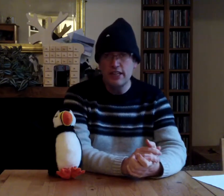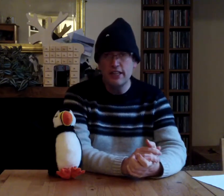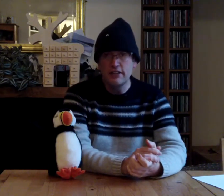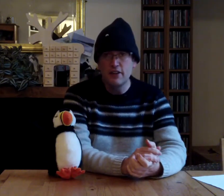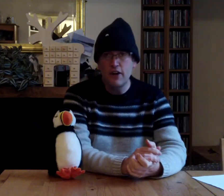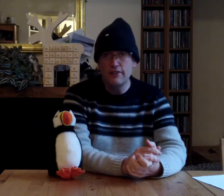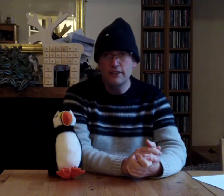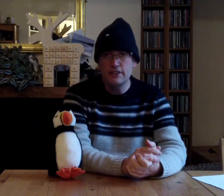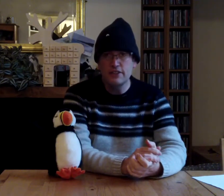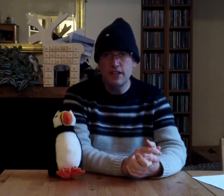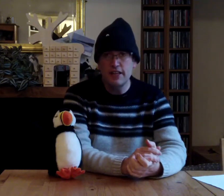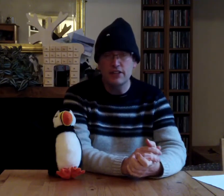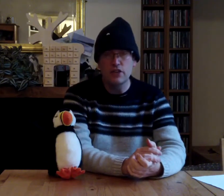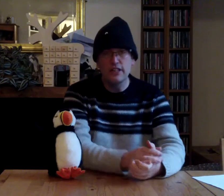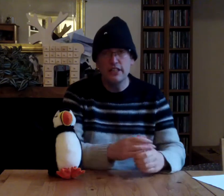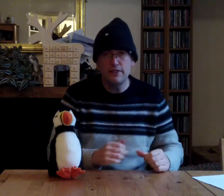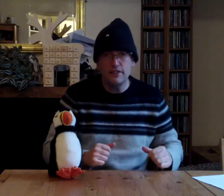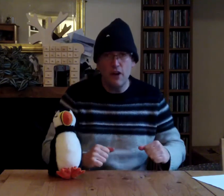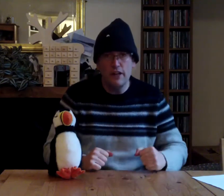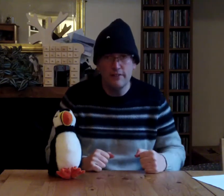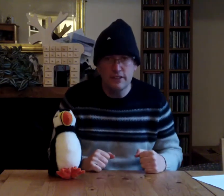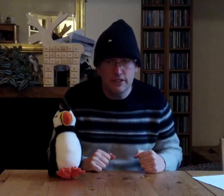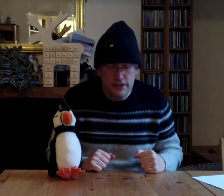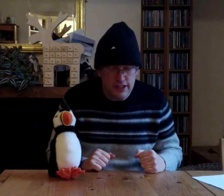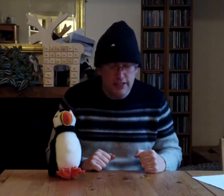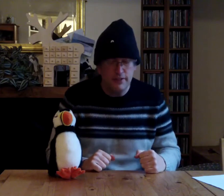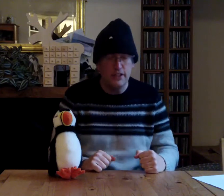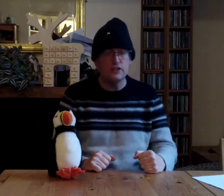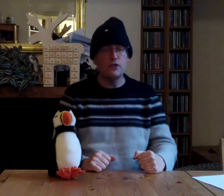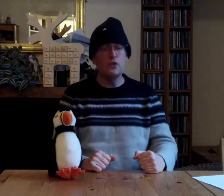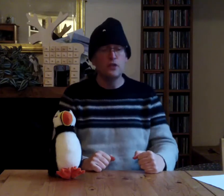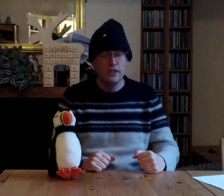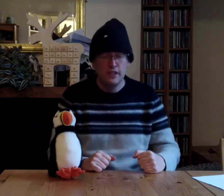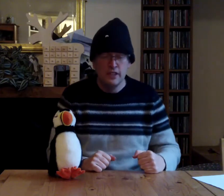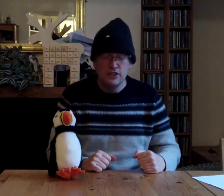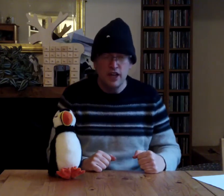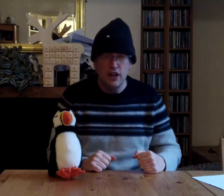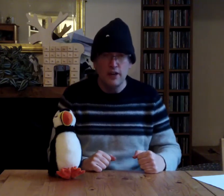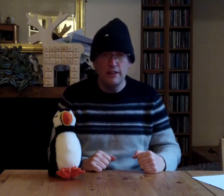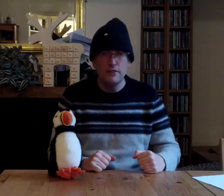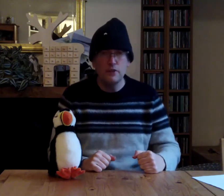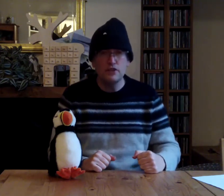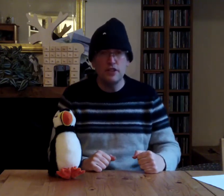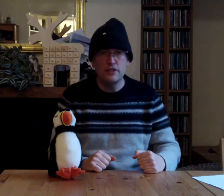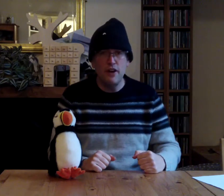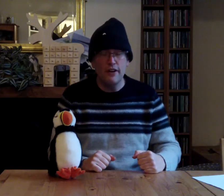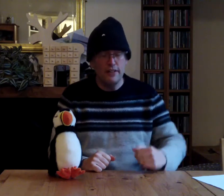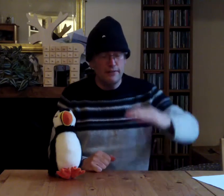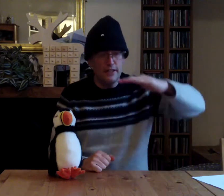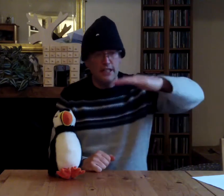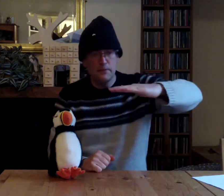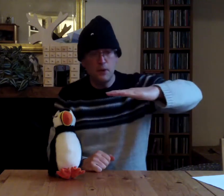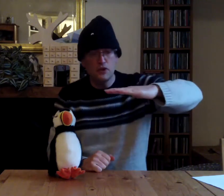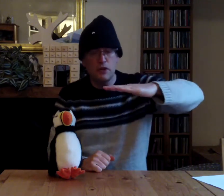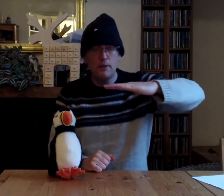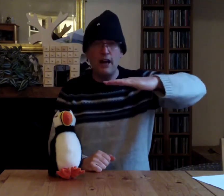and dive into the sea. So I'm going to give you dive into the sea first of all. So if you want to do dive, you need to put a